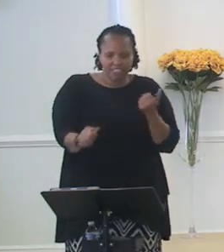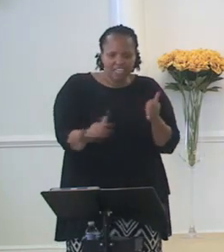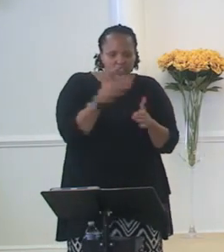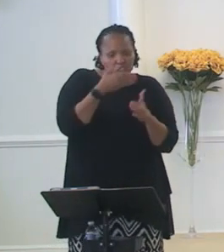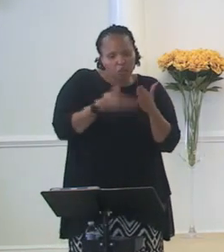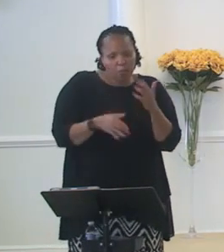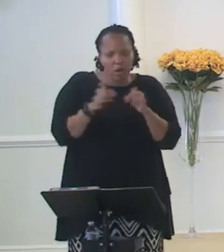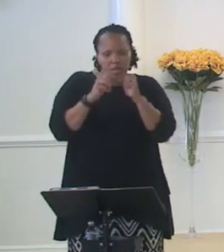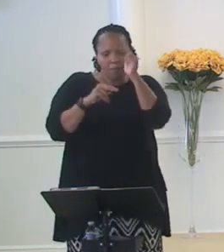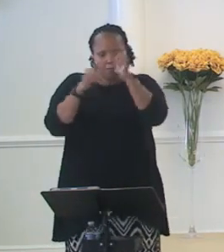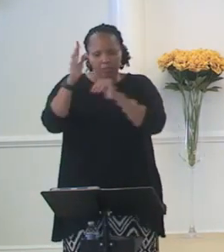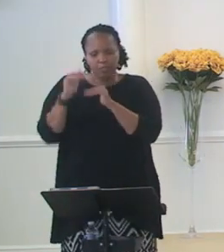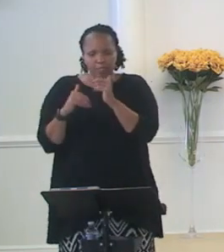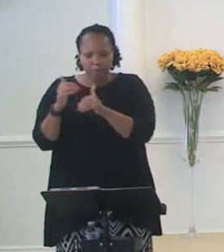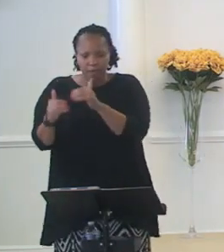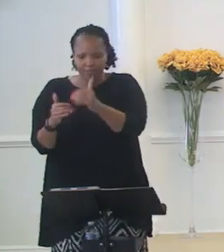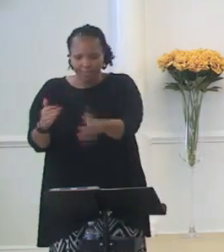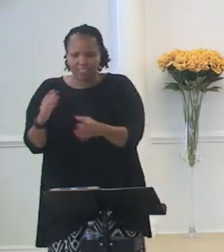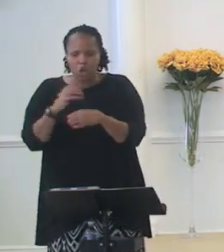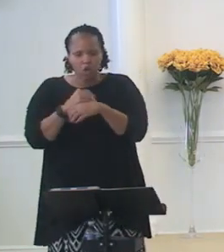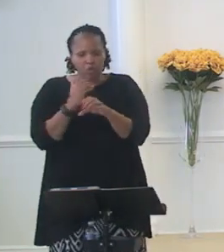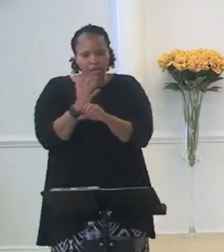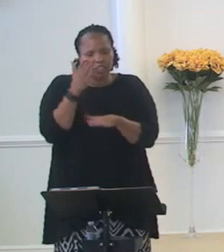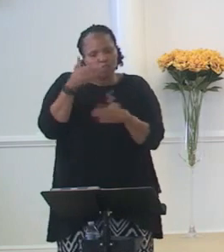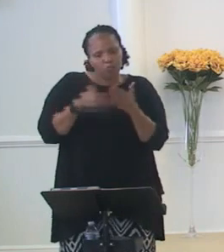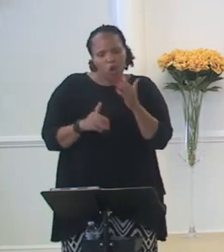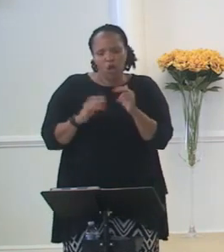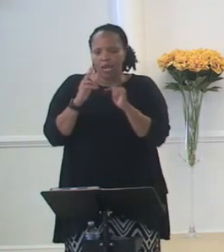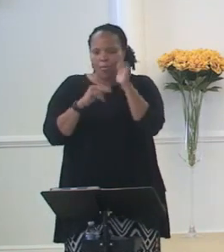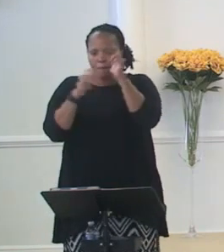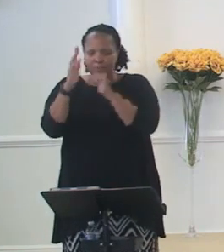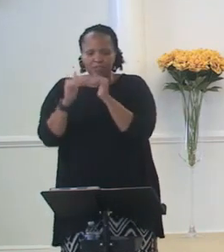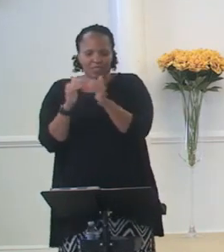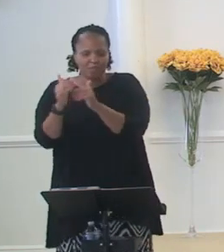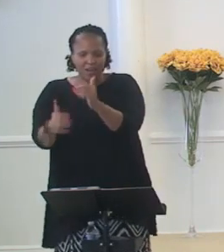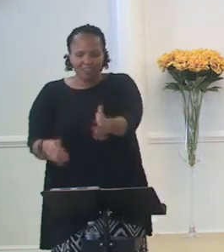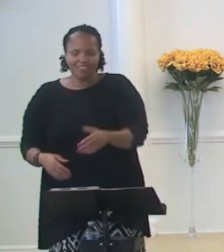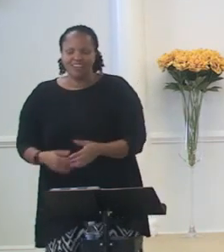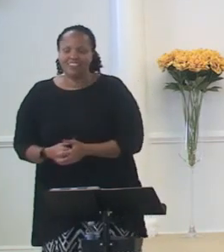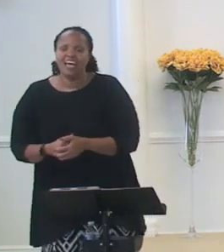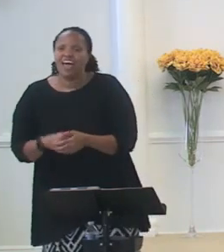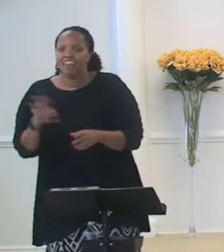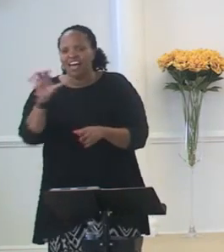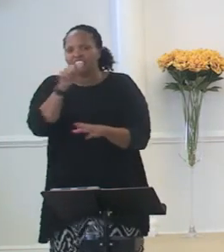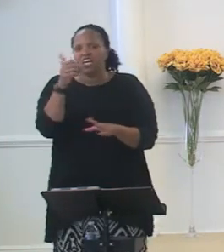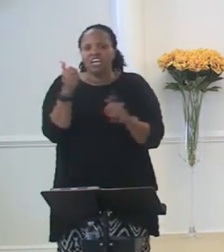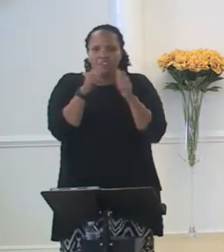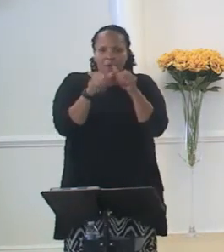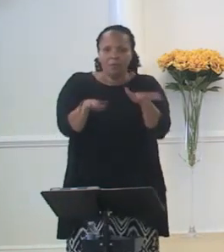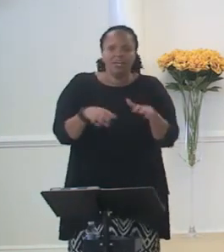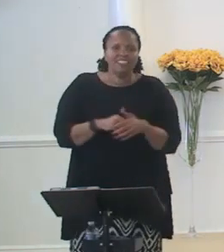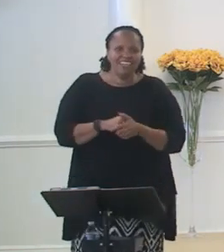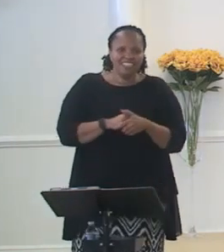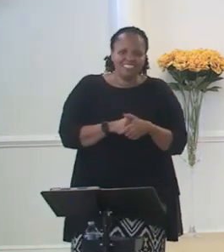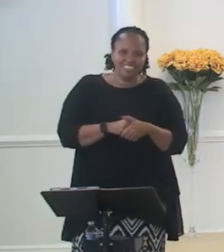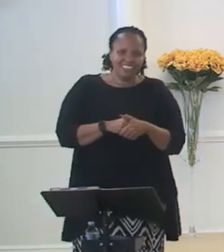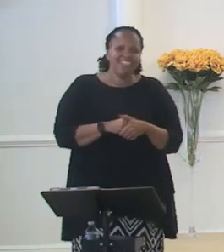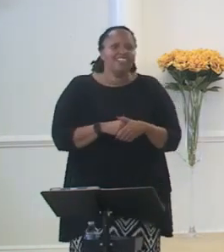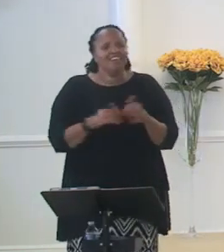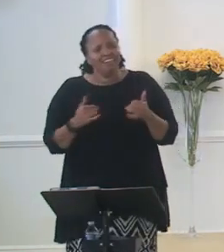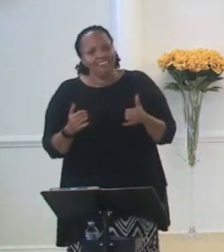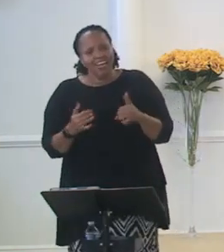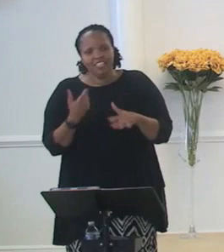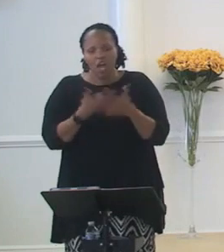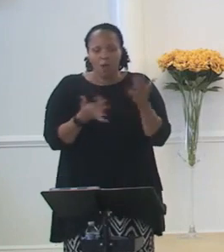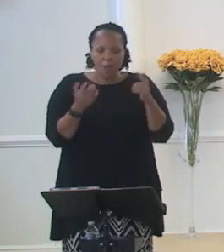it, and creation is part of it, because your brokenness can be another's blessings. Now what